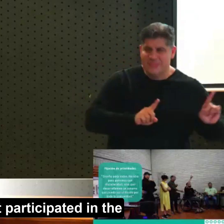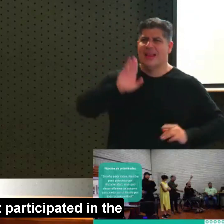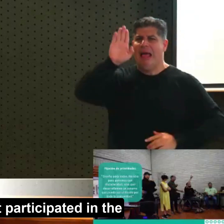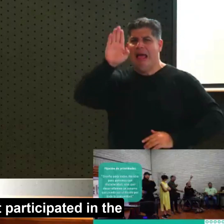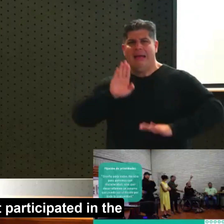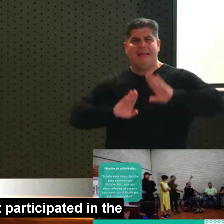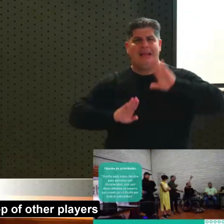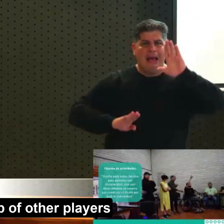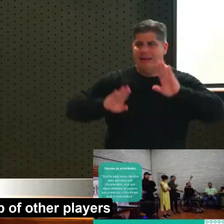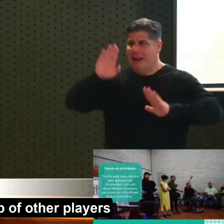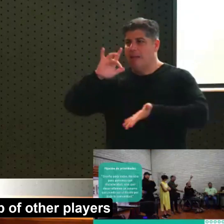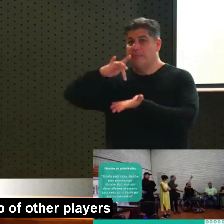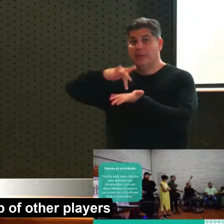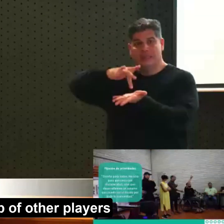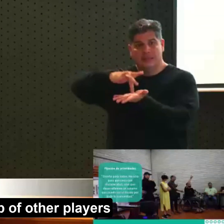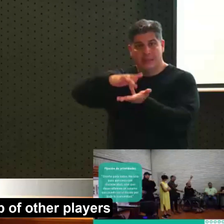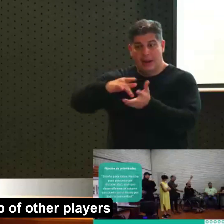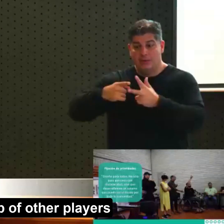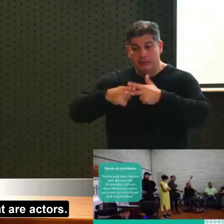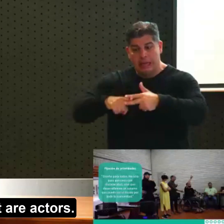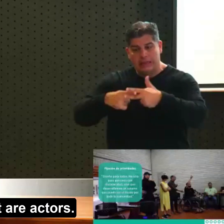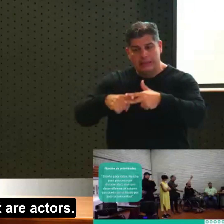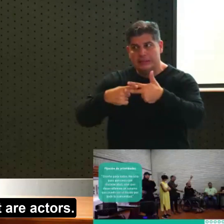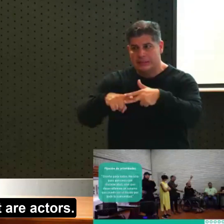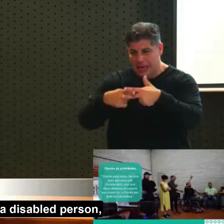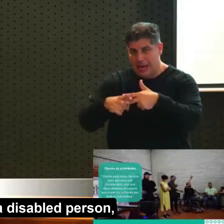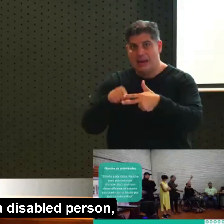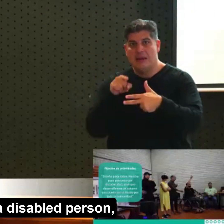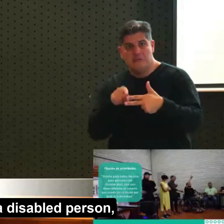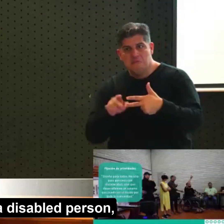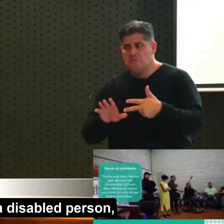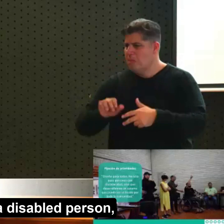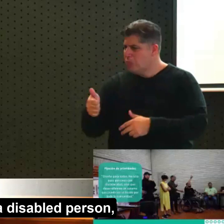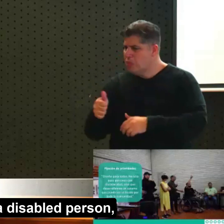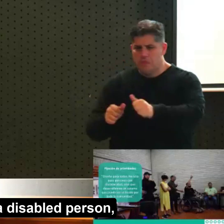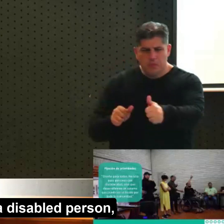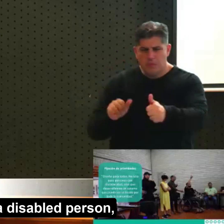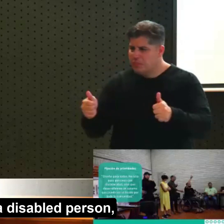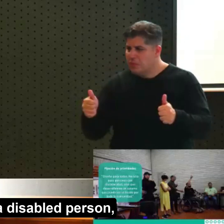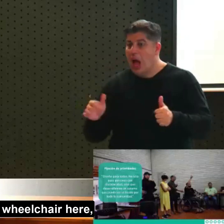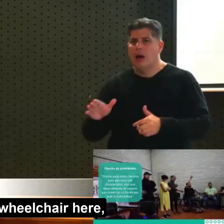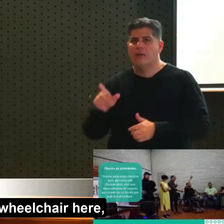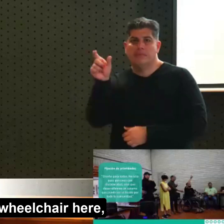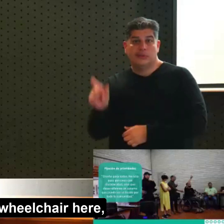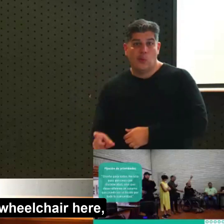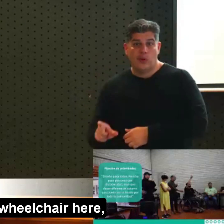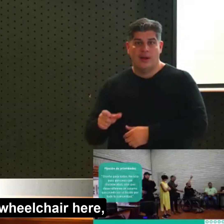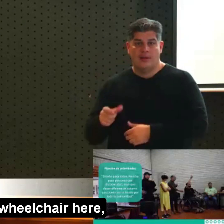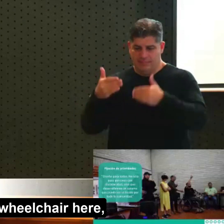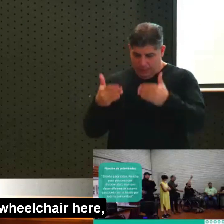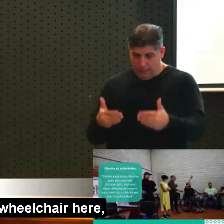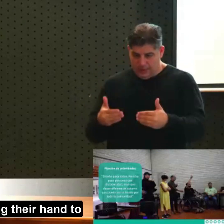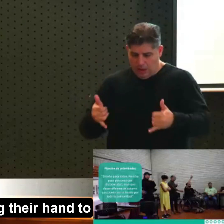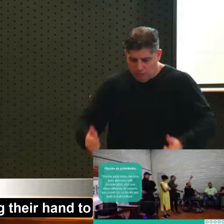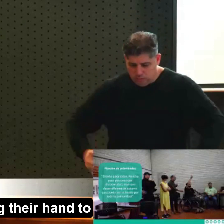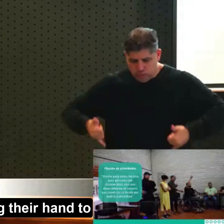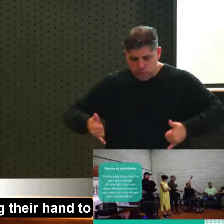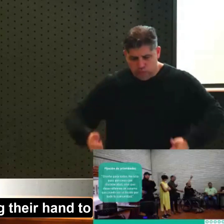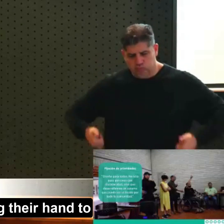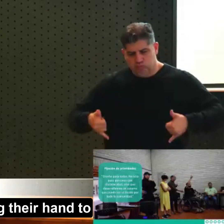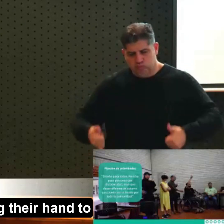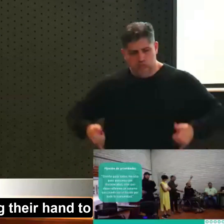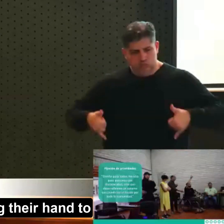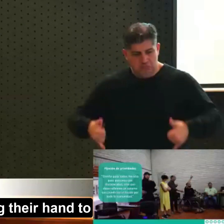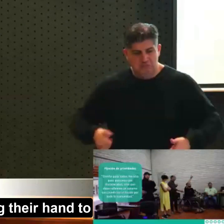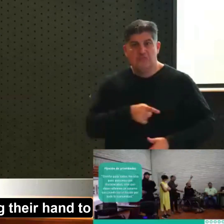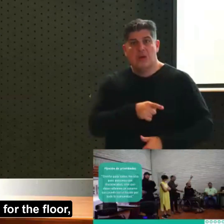that participated in the workshop of other players, other actors. We have a disabled person in a wheelchair here raising